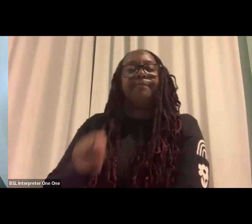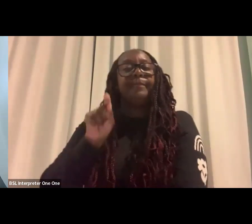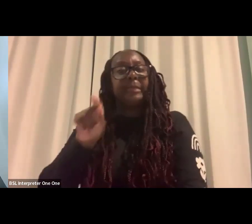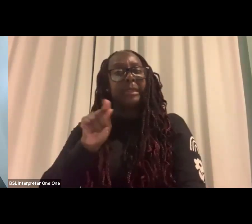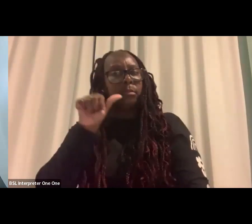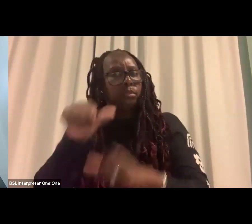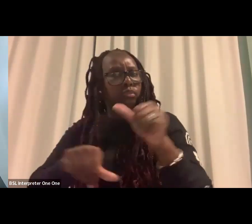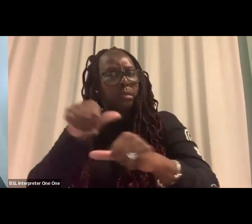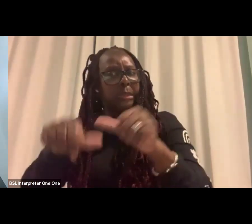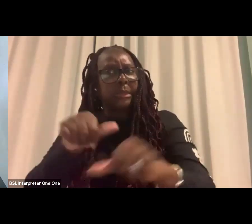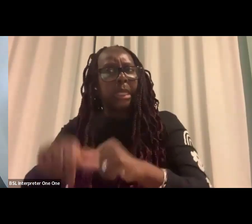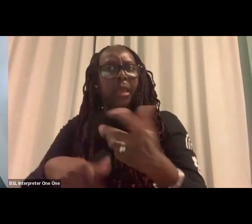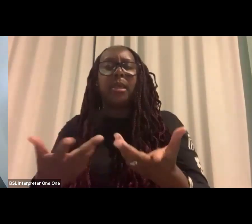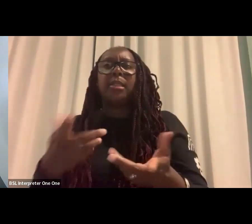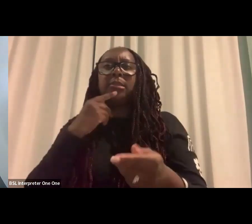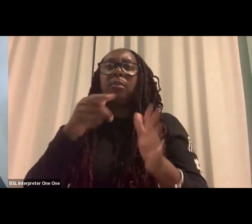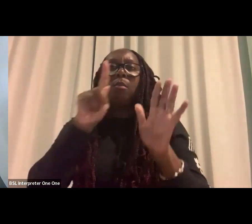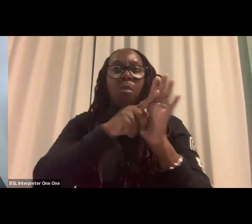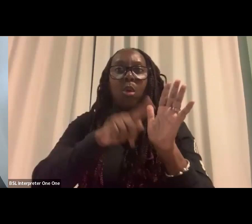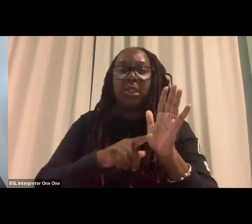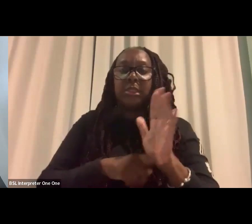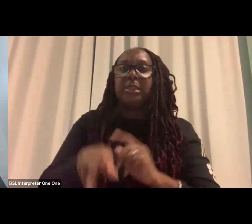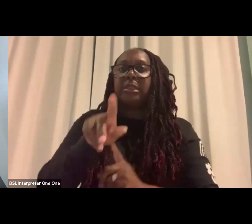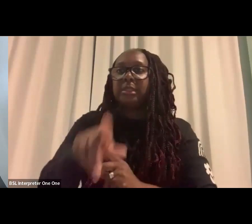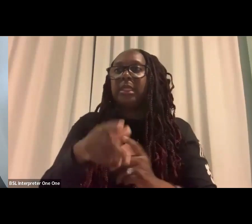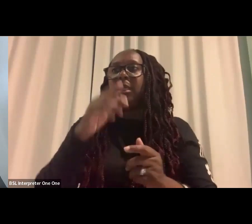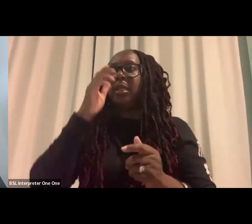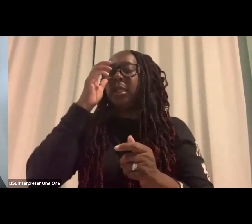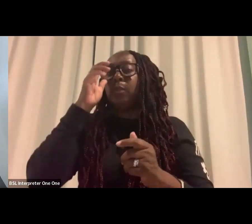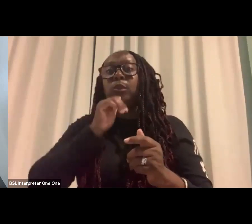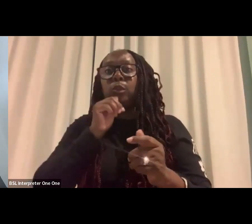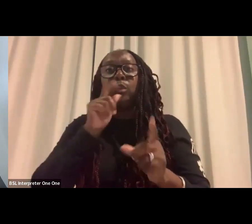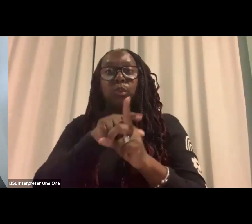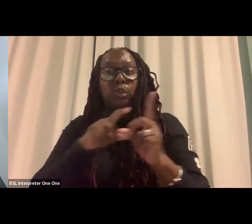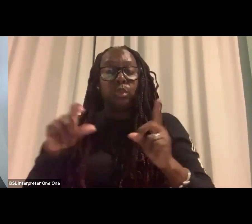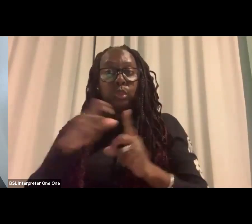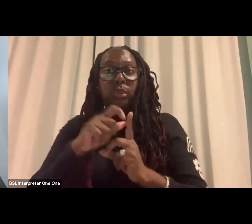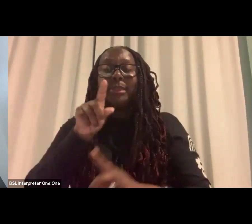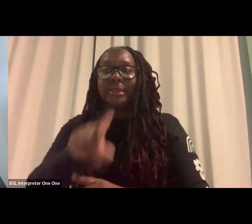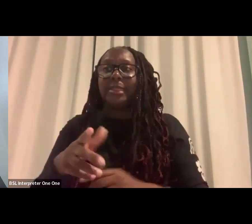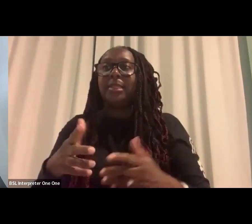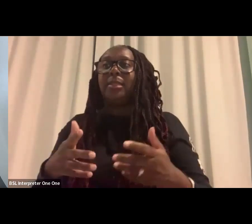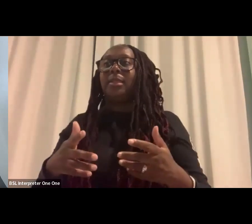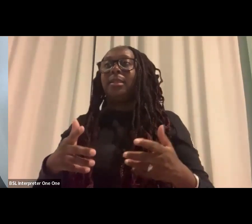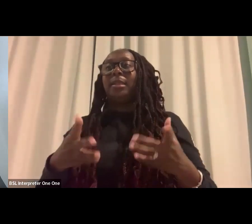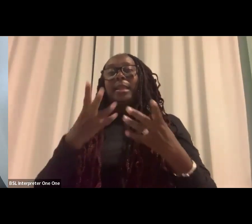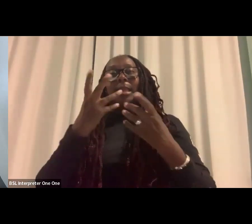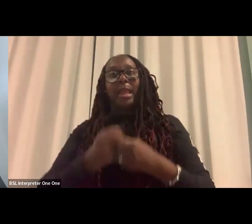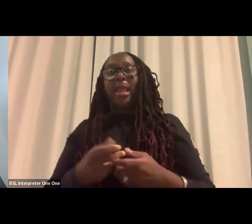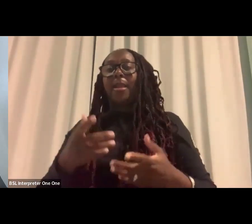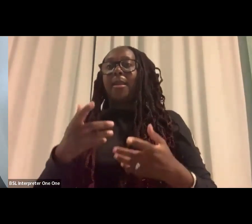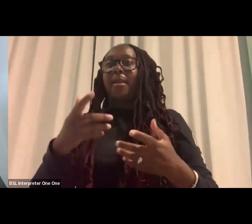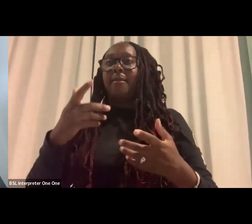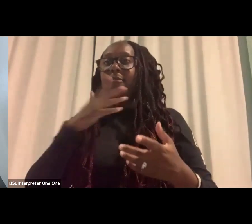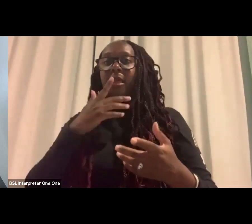of forming plans and policies, we take to the communities. Communities have the